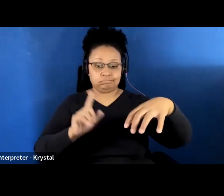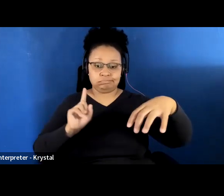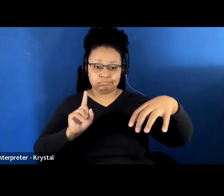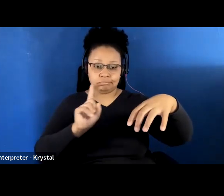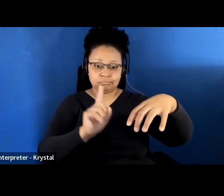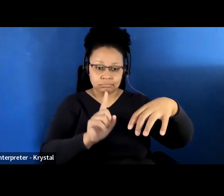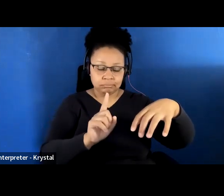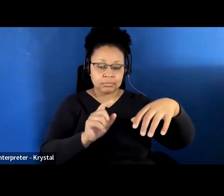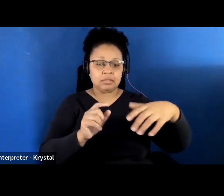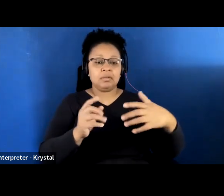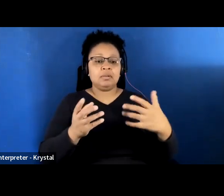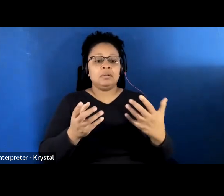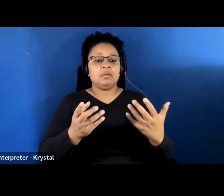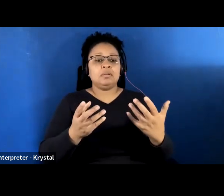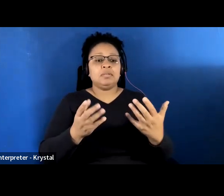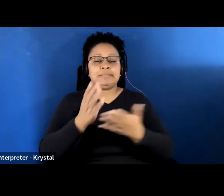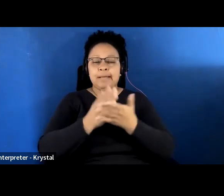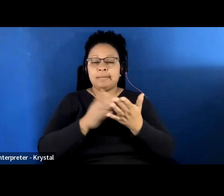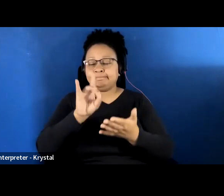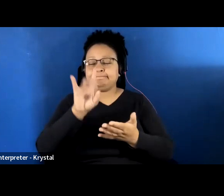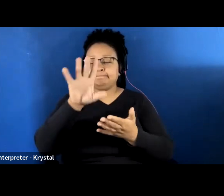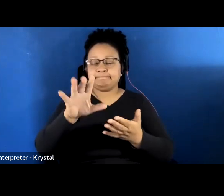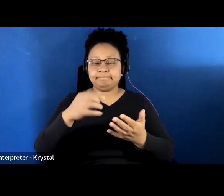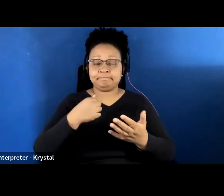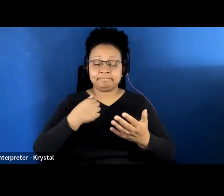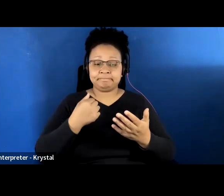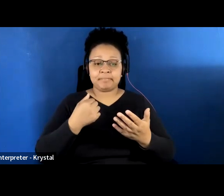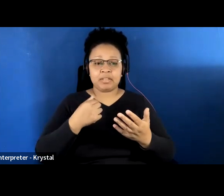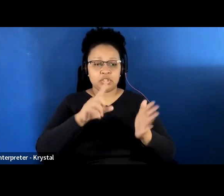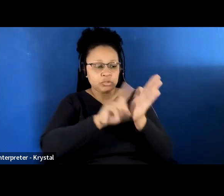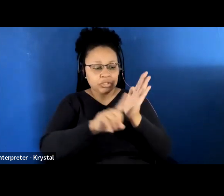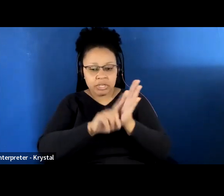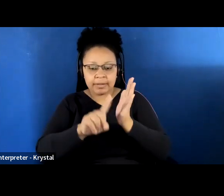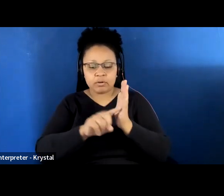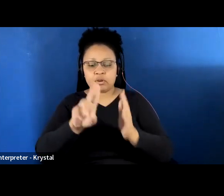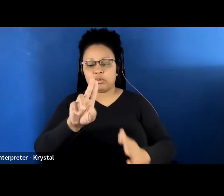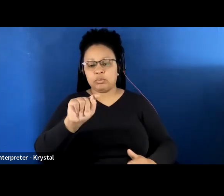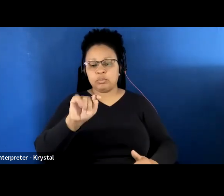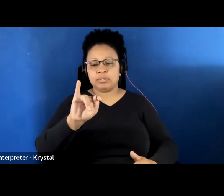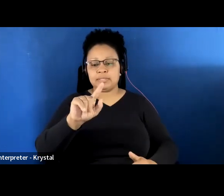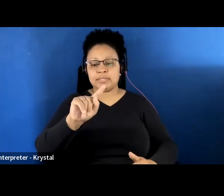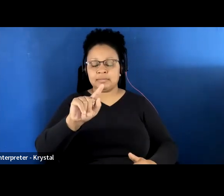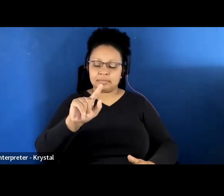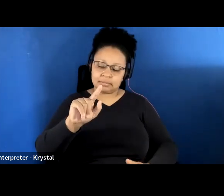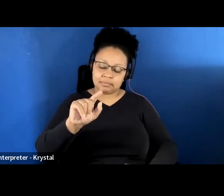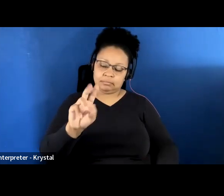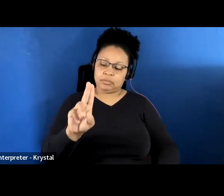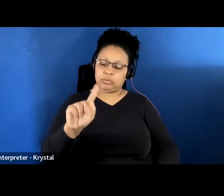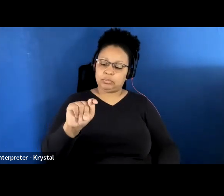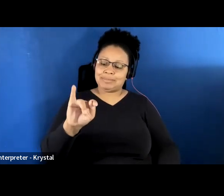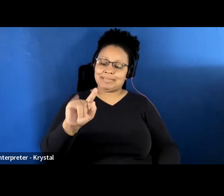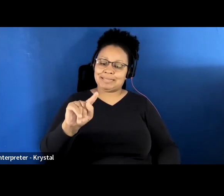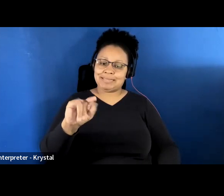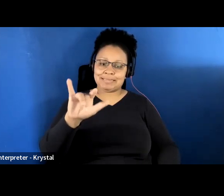some tips that I do is check for the utility boxes. You have a sense of how many apartments might be in a